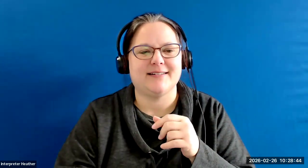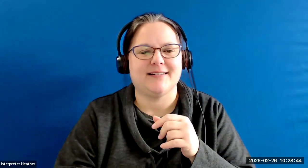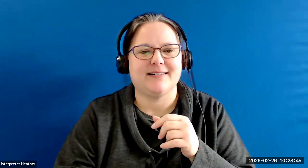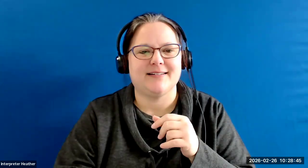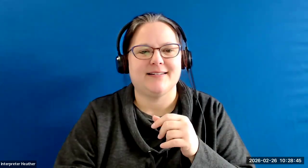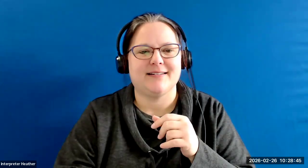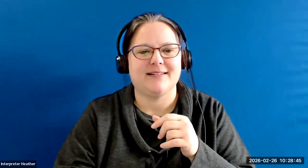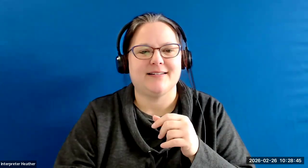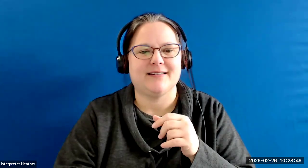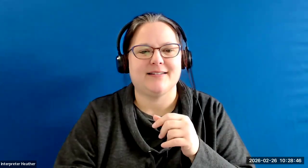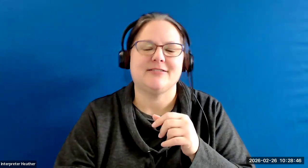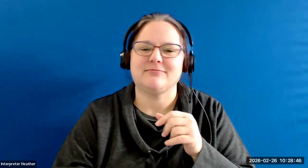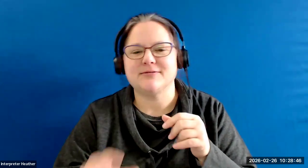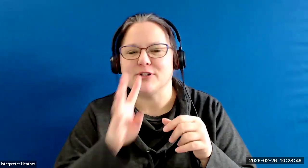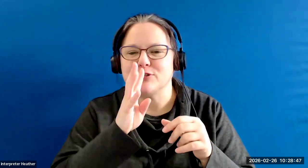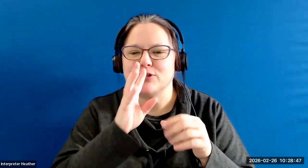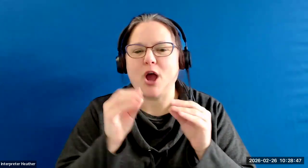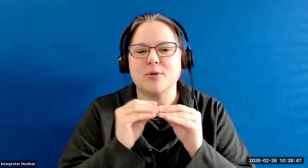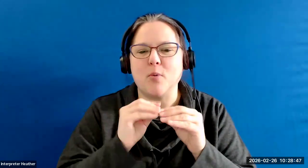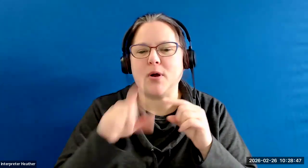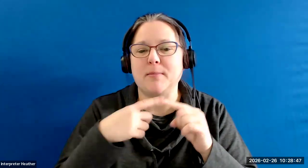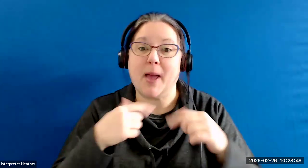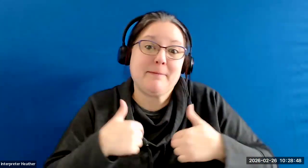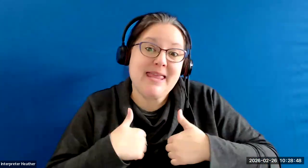about me, more than what Gretchen has shared.